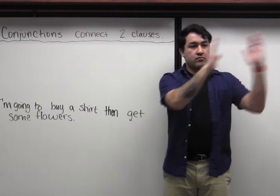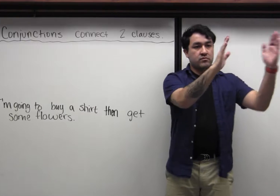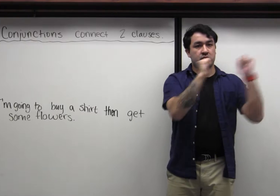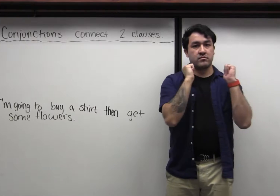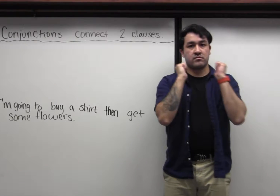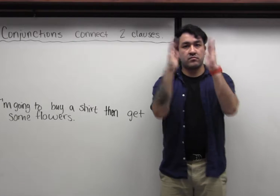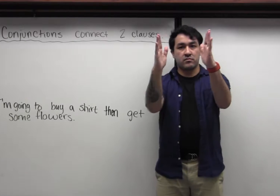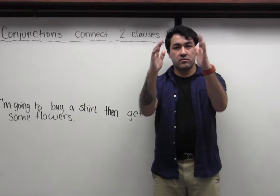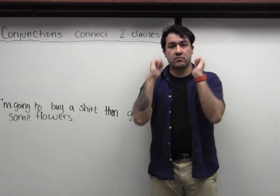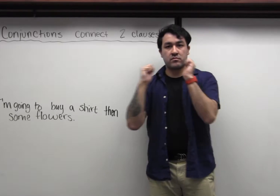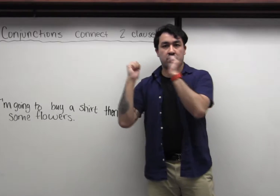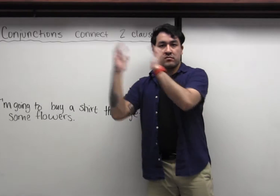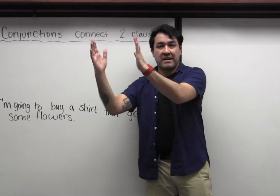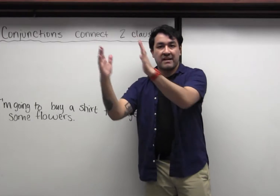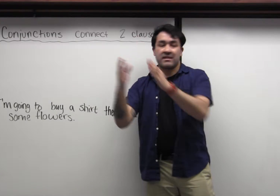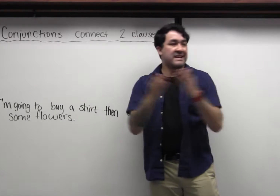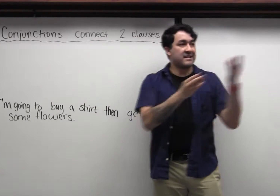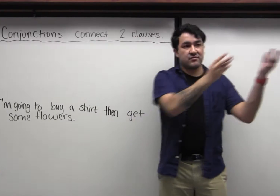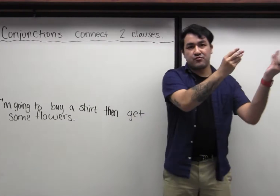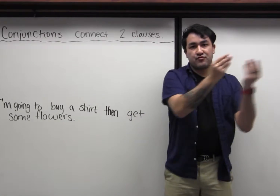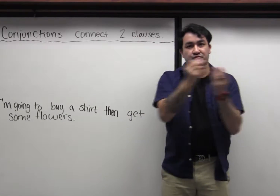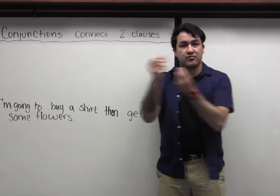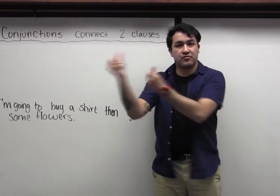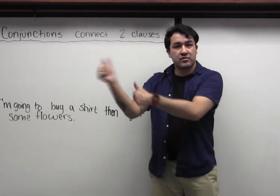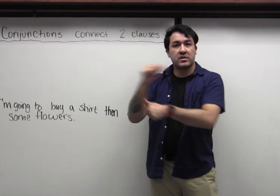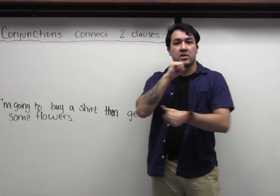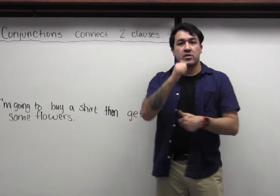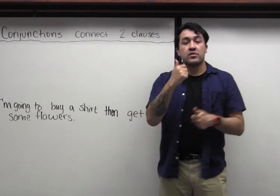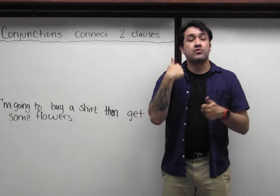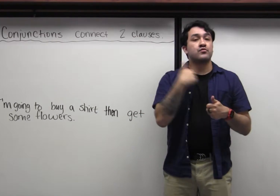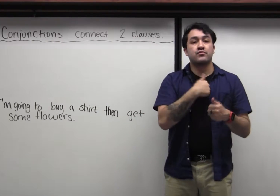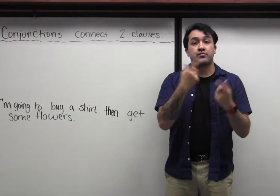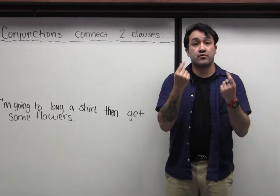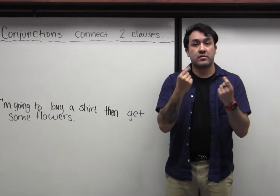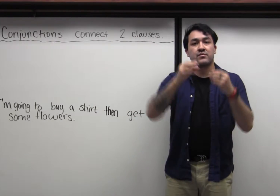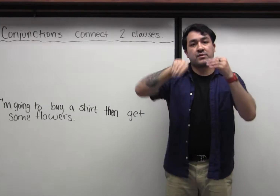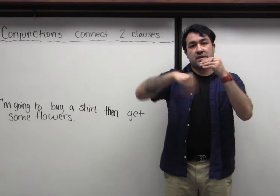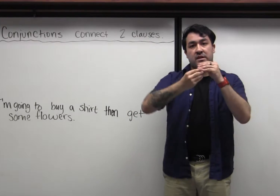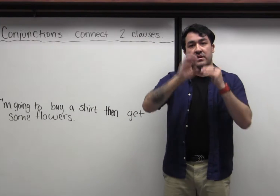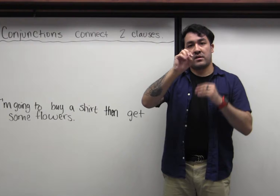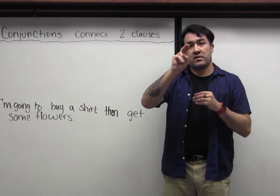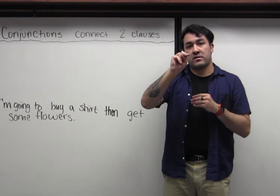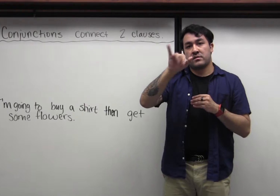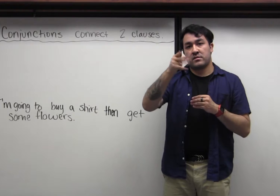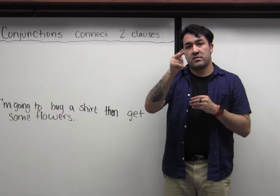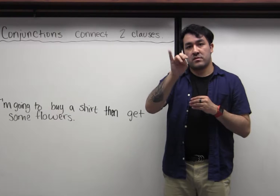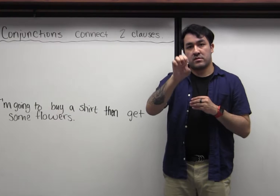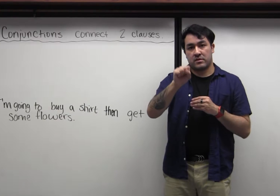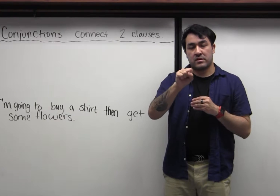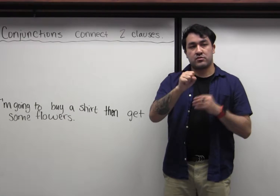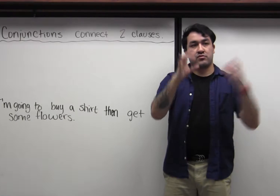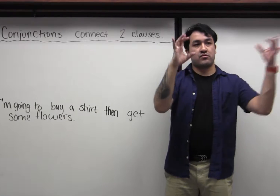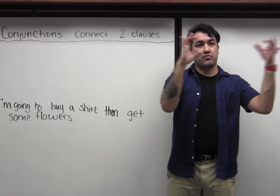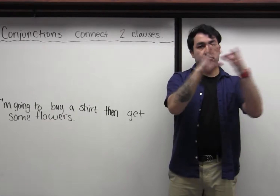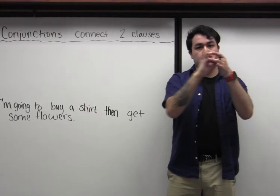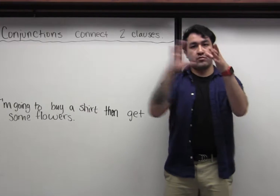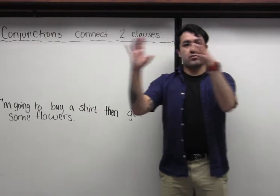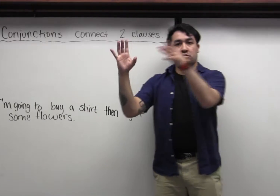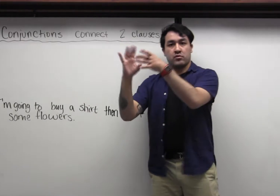new independent clause, but then the conjunction adds them together. And sometimes we create conjunctions so that the